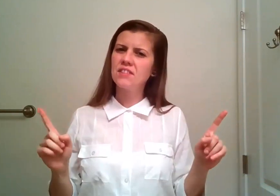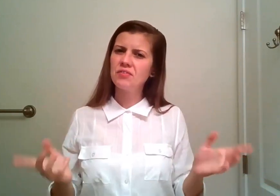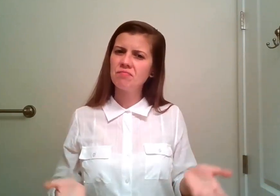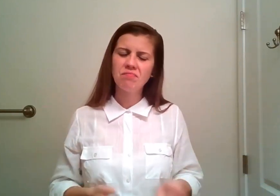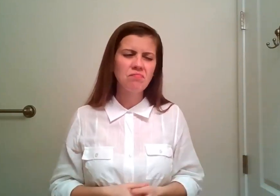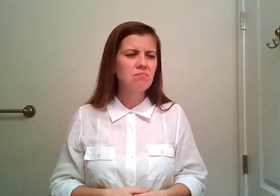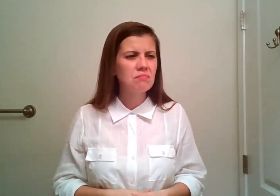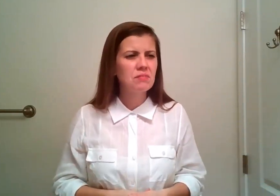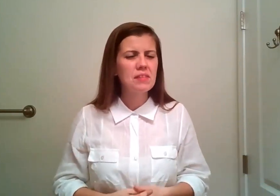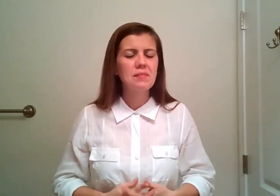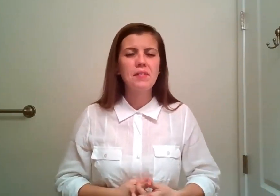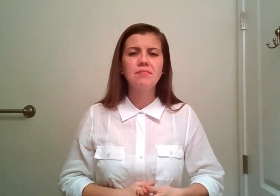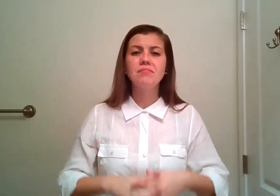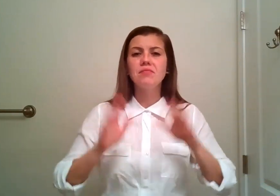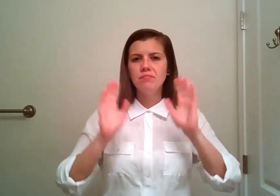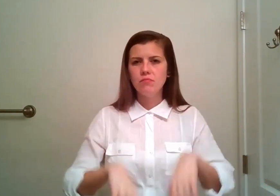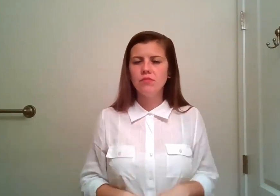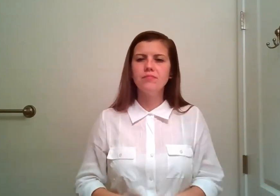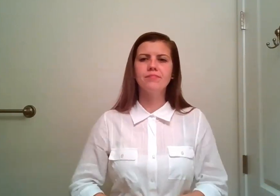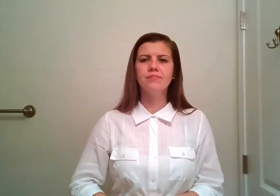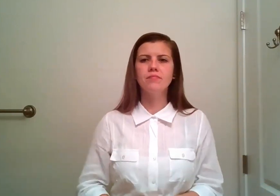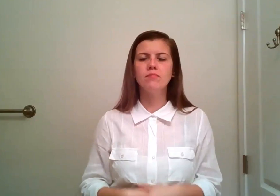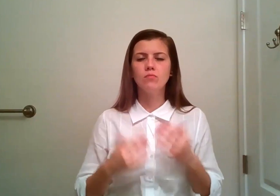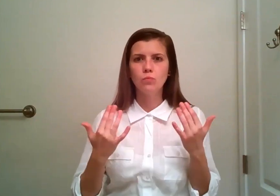And I just felt very different. But